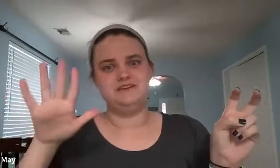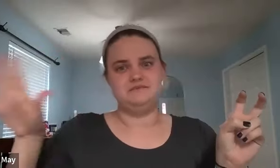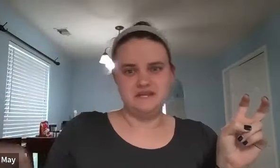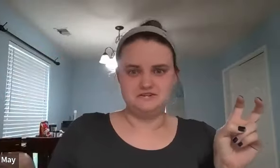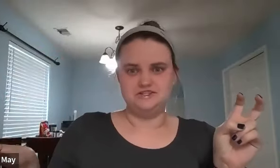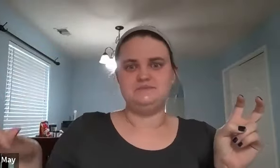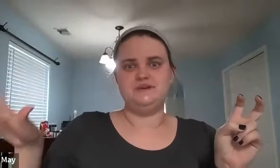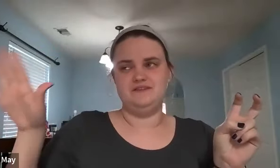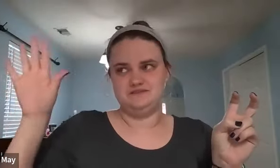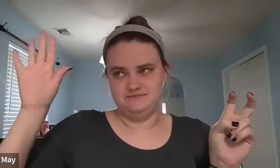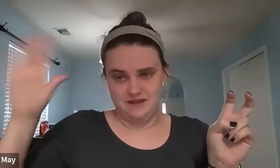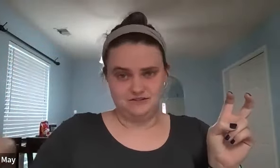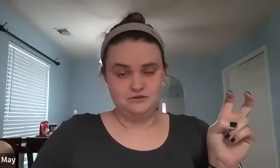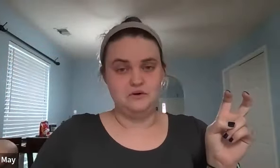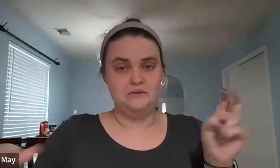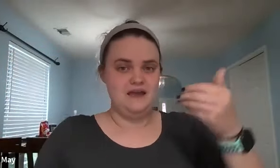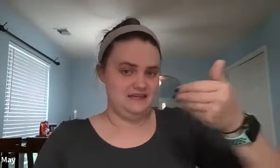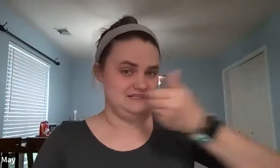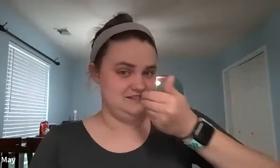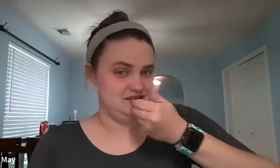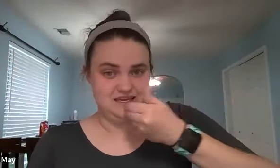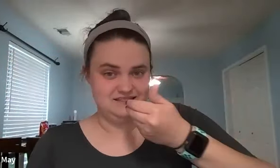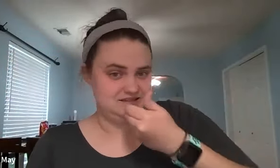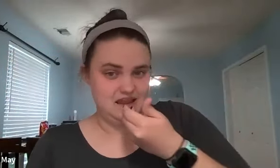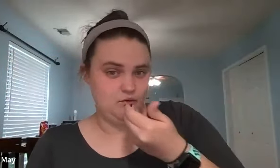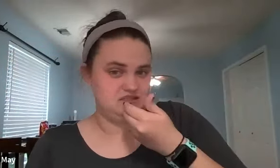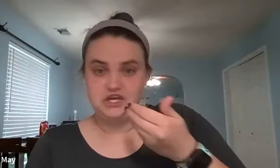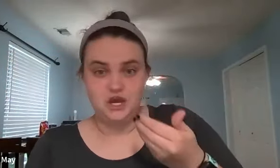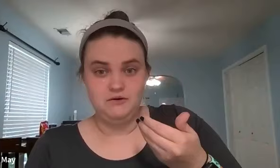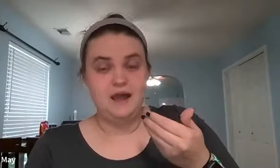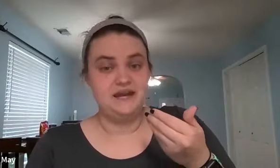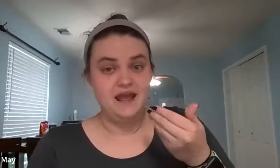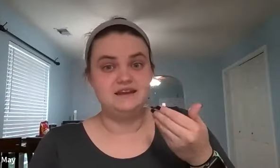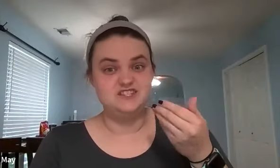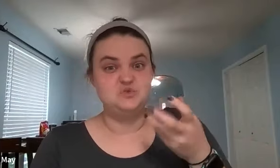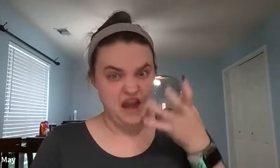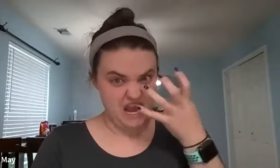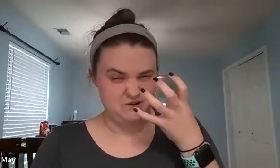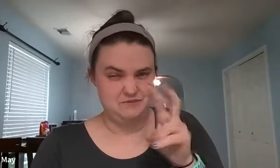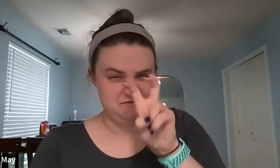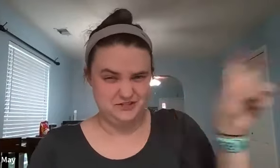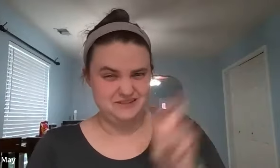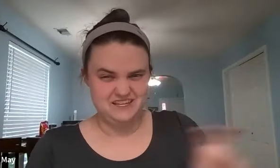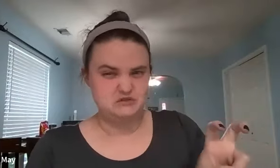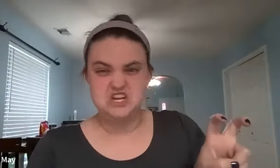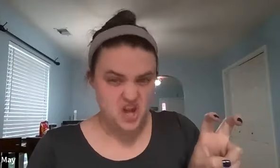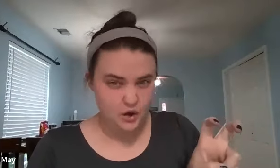then internship and then now school is it's this. Everyone's like, no. I mean, I had kids who were angry with me for doing this. They're like, no,